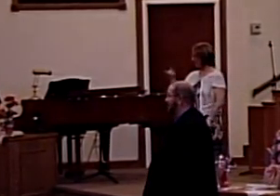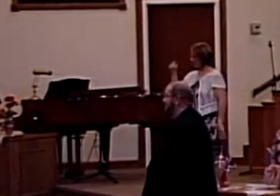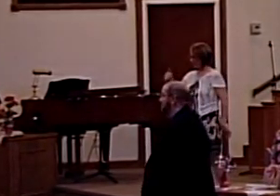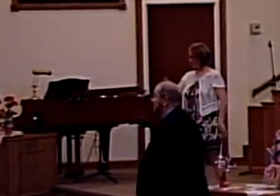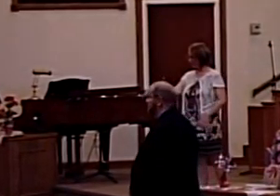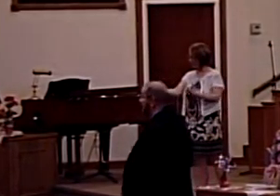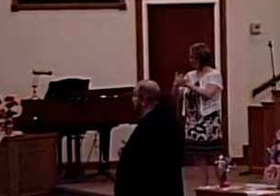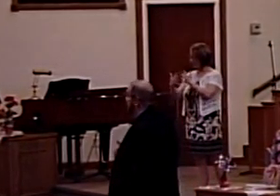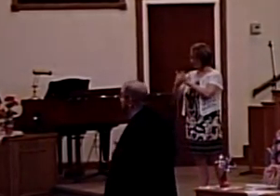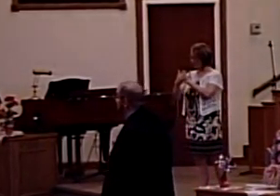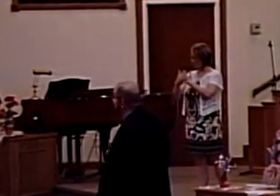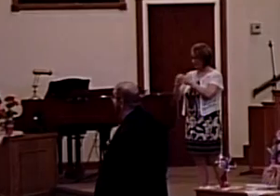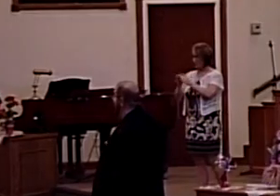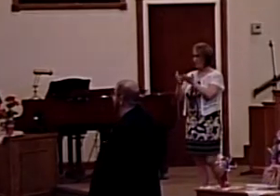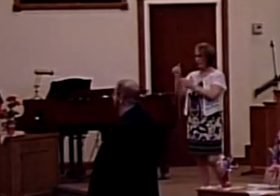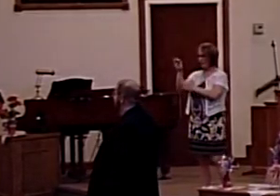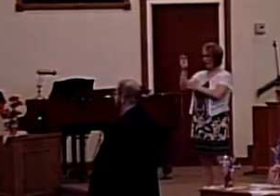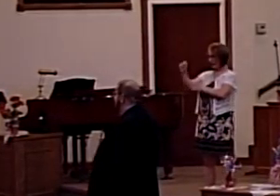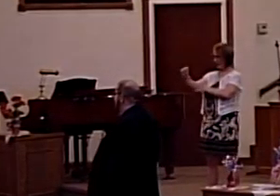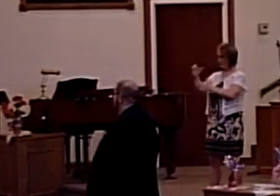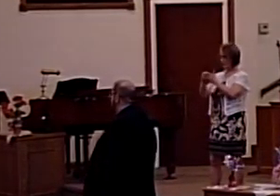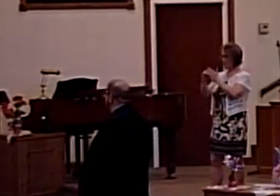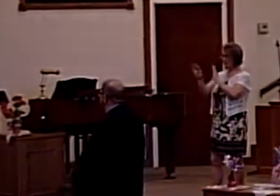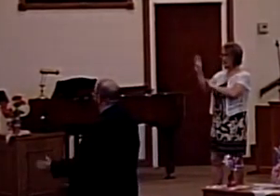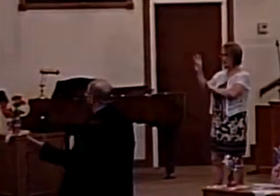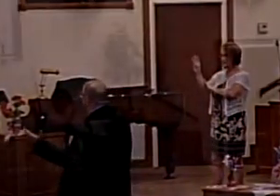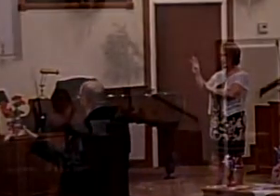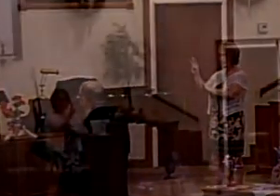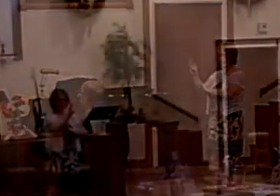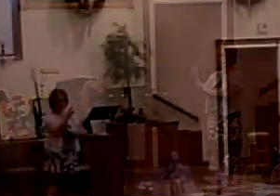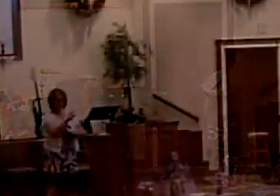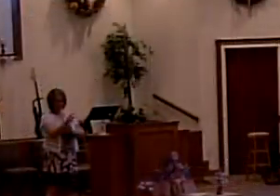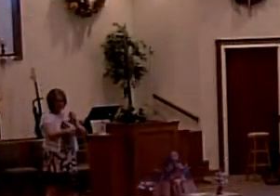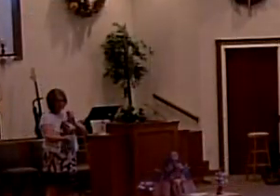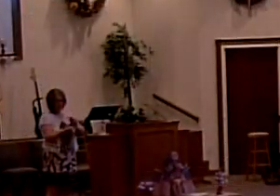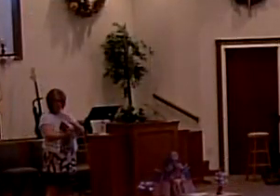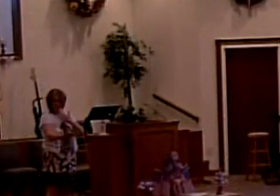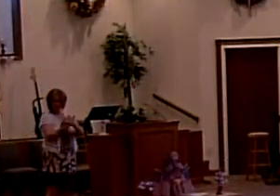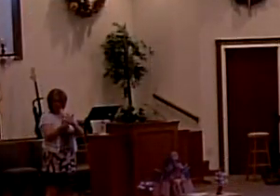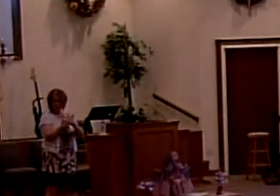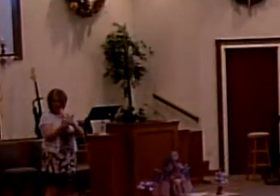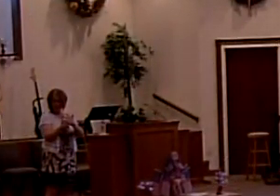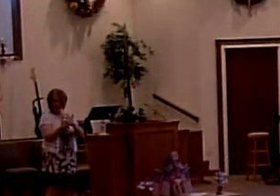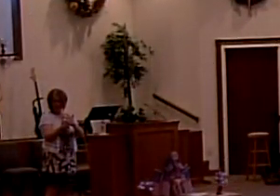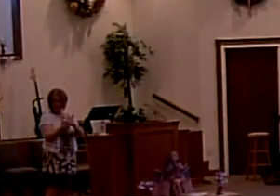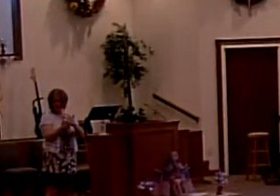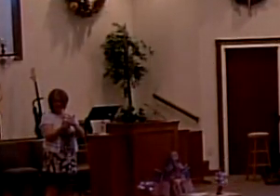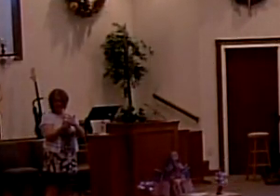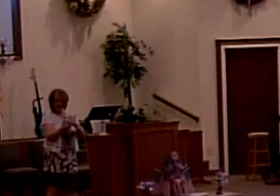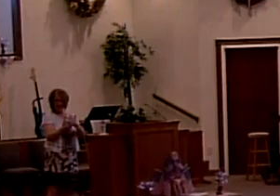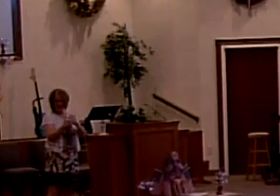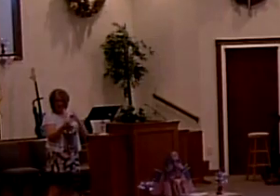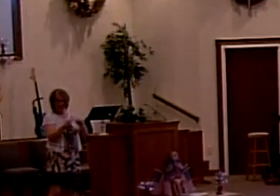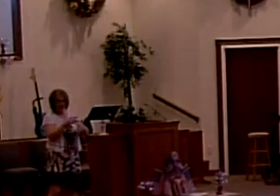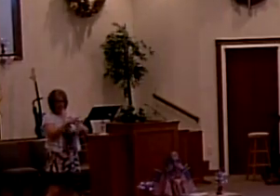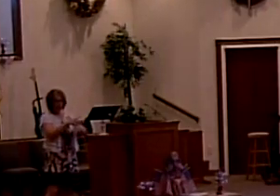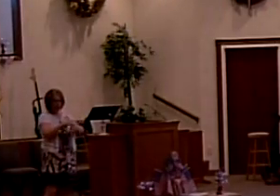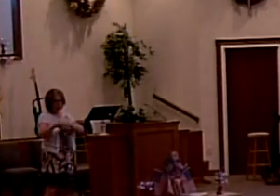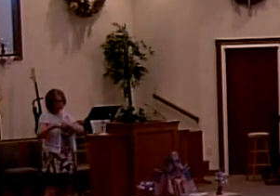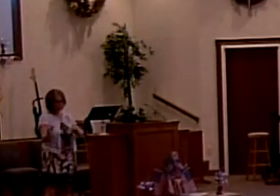and Silas, in the book of Acts chapter 16. And there they were in prison, and it says there that when the earthquake